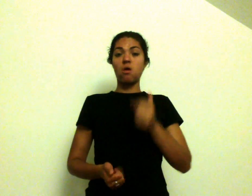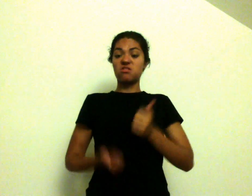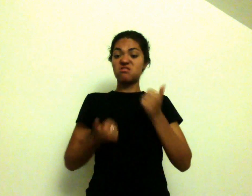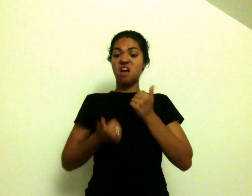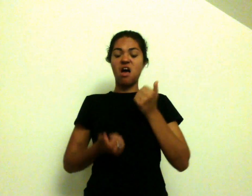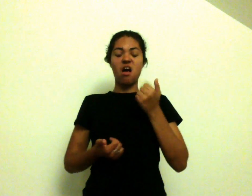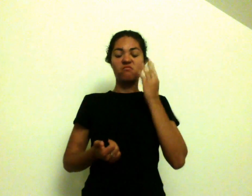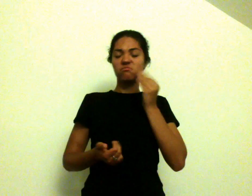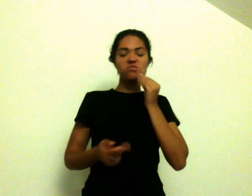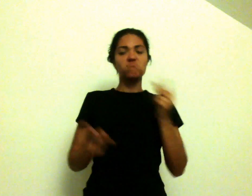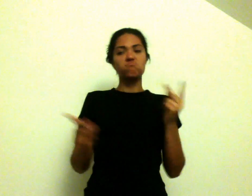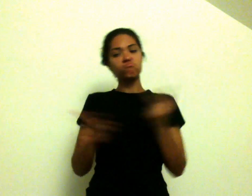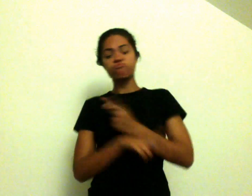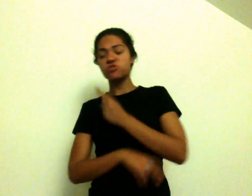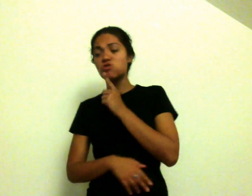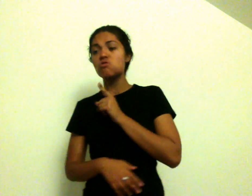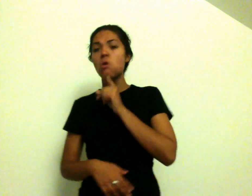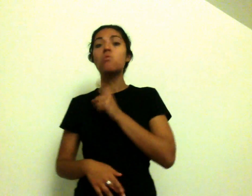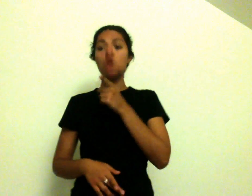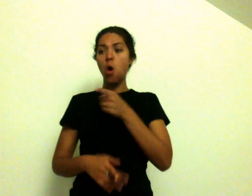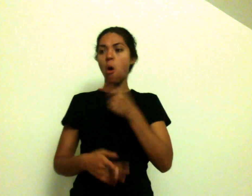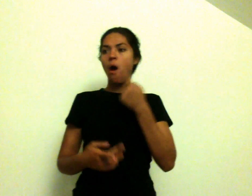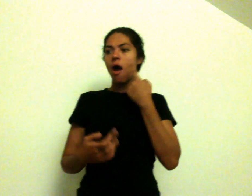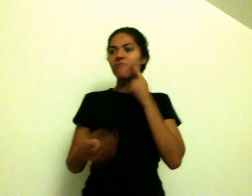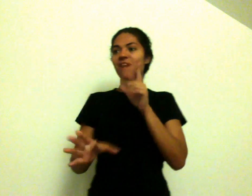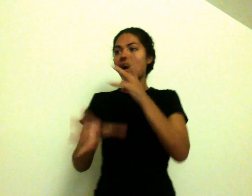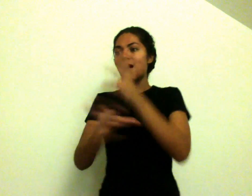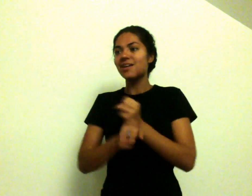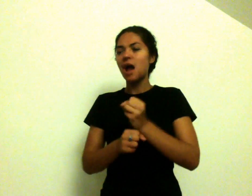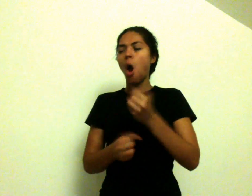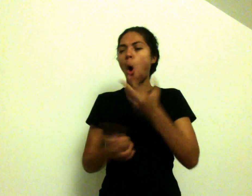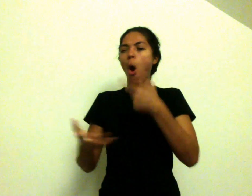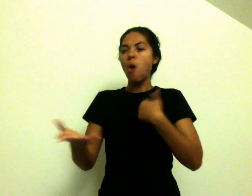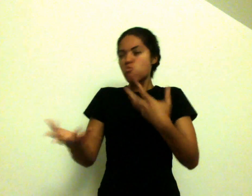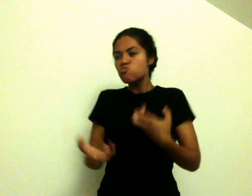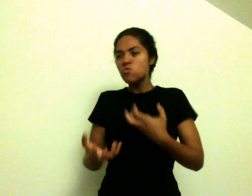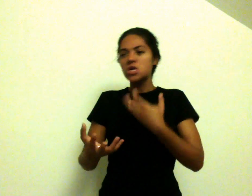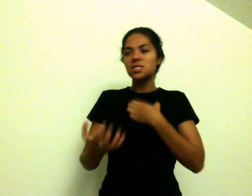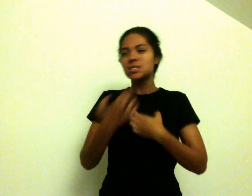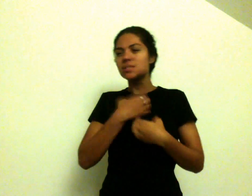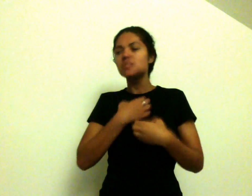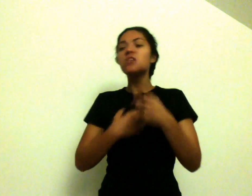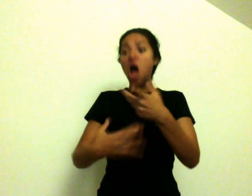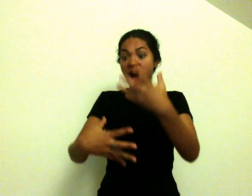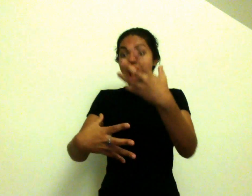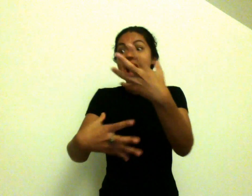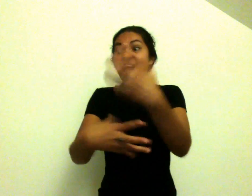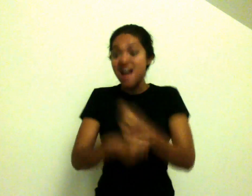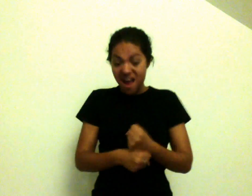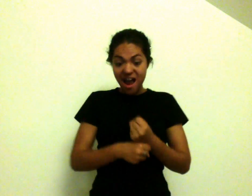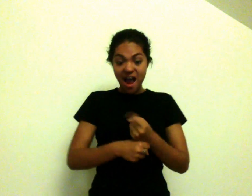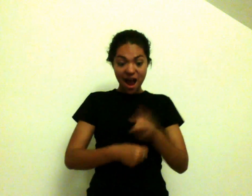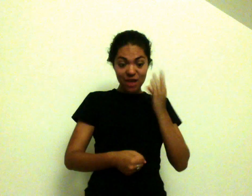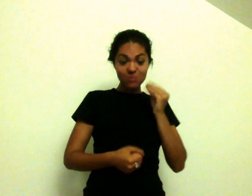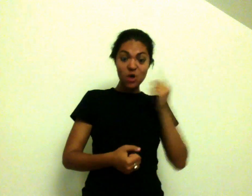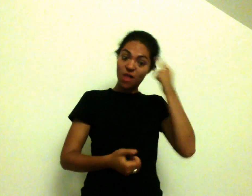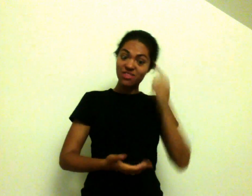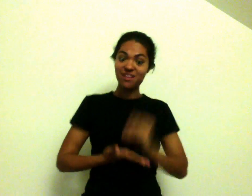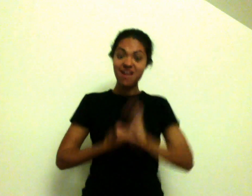And you have done so at the cost of some boundaries that you had drawn, and some lines that defined who you were in your